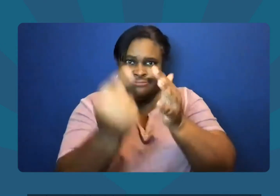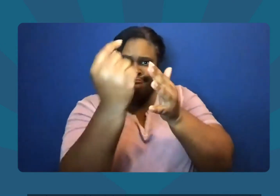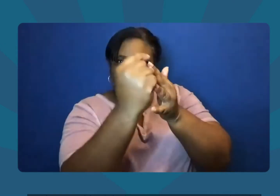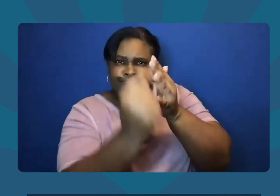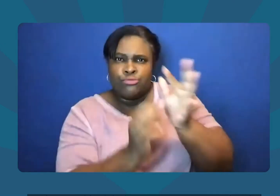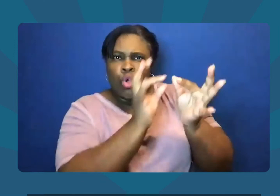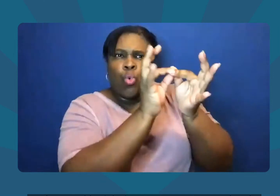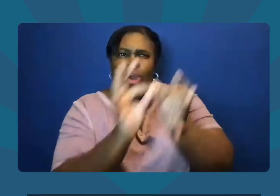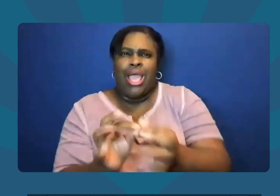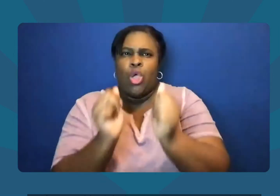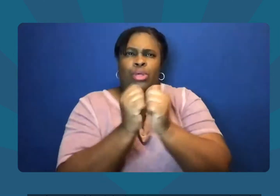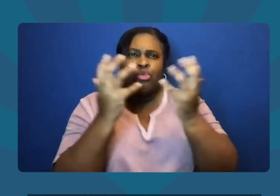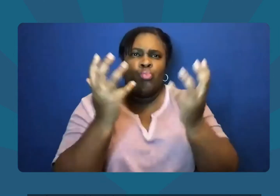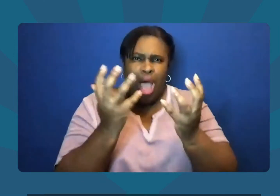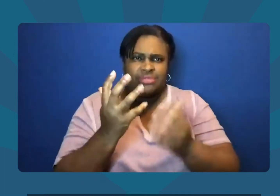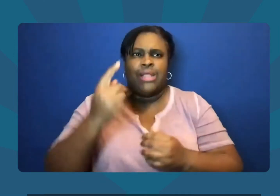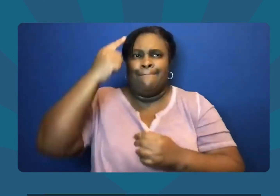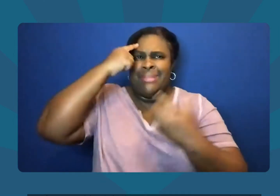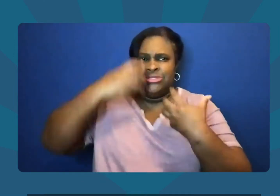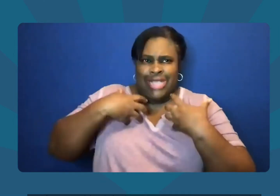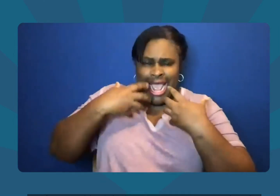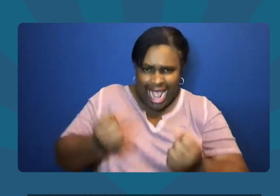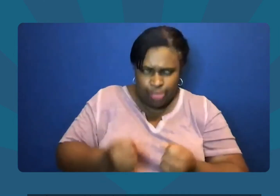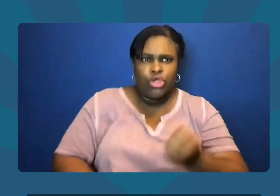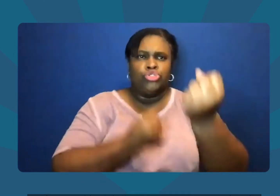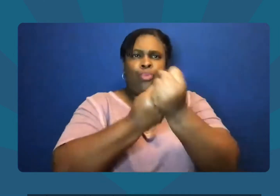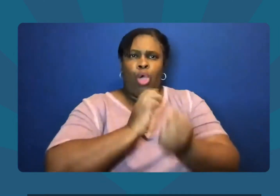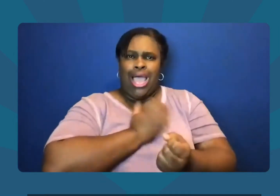passed legislation to support our schools.